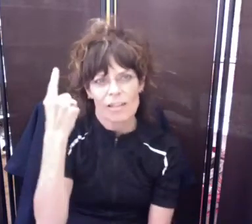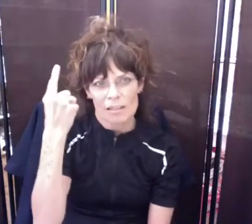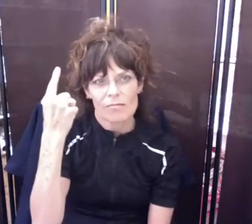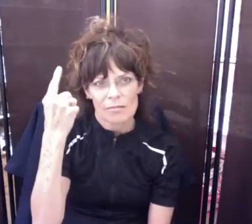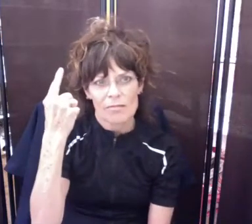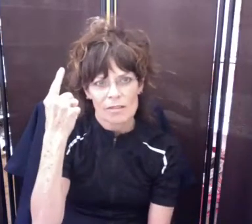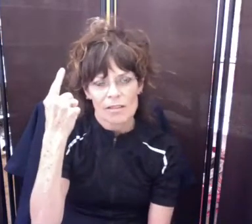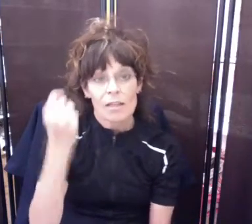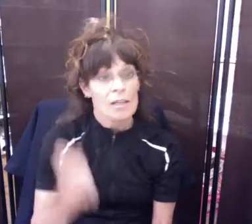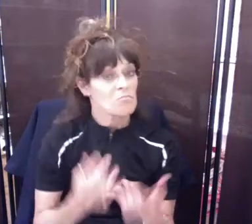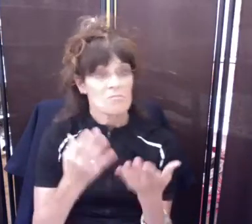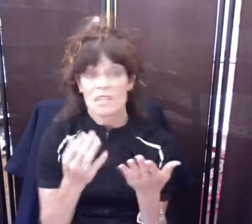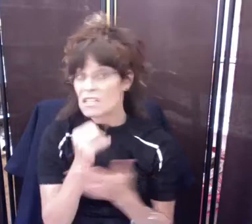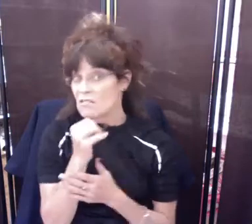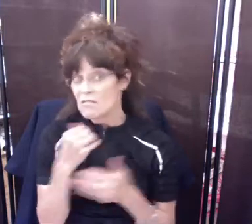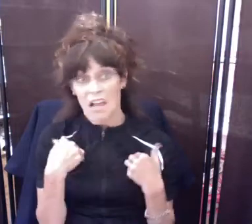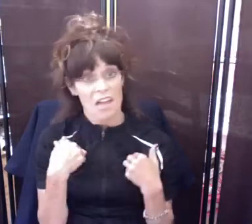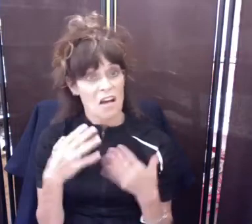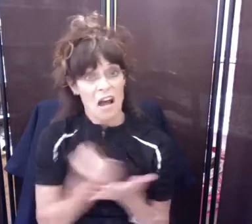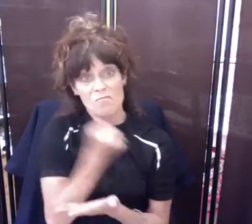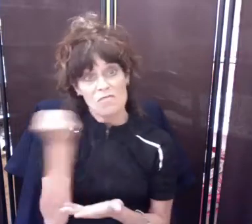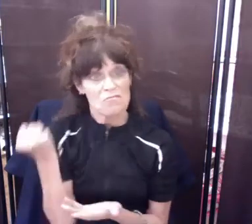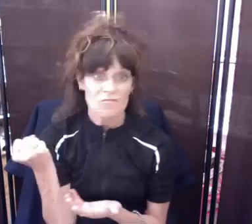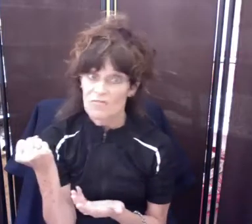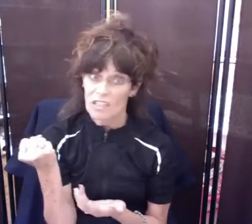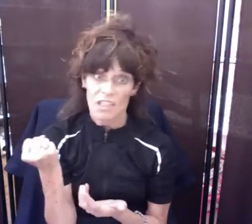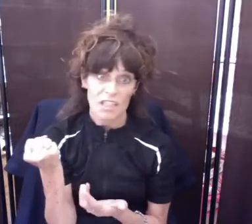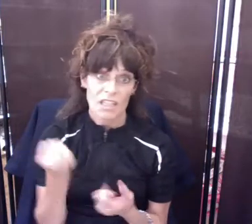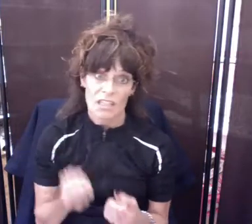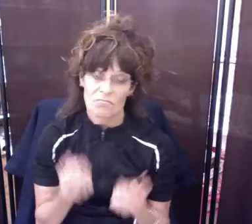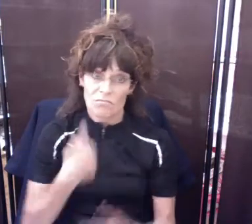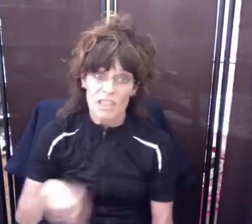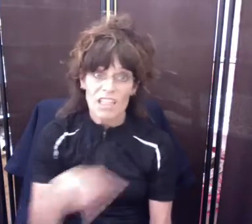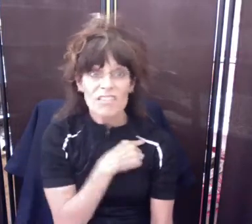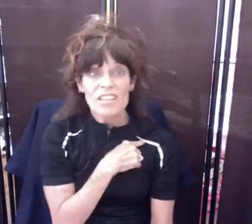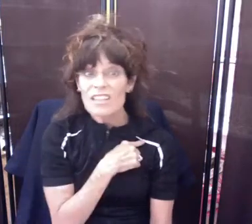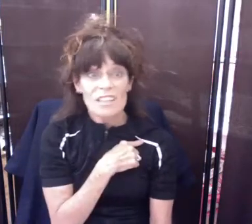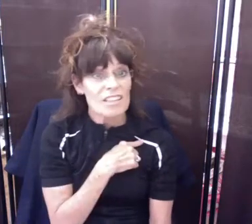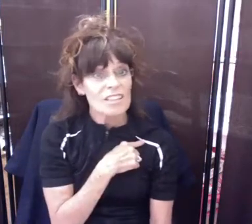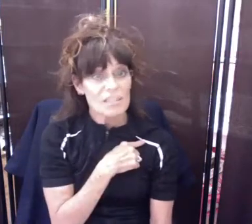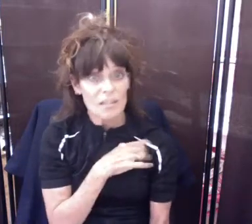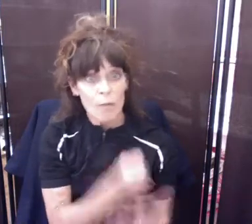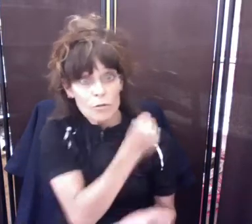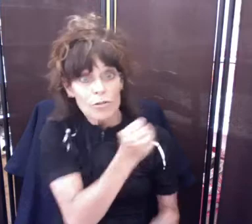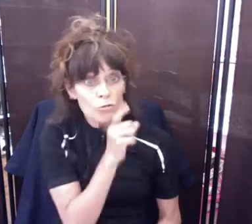of us don't have that opportunity. Many of us get that opportunity and turn our backs on